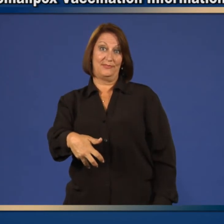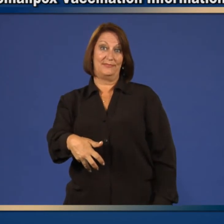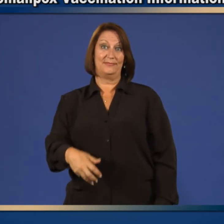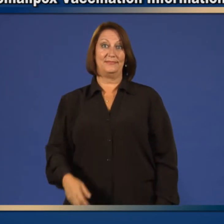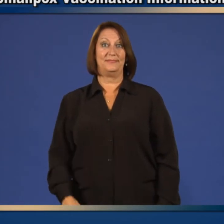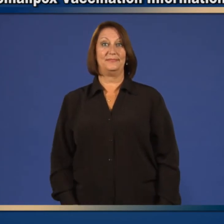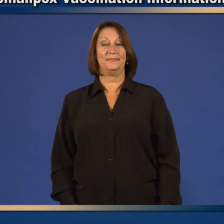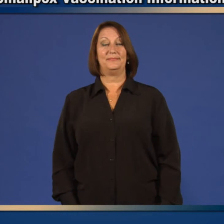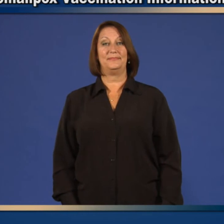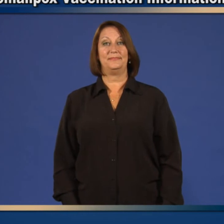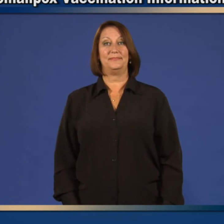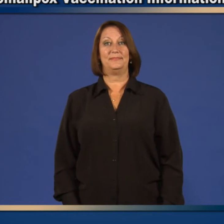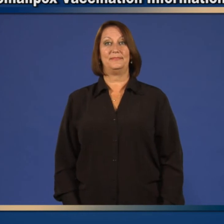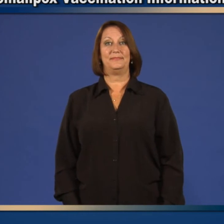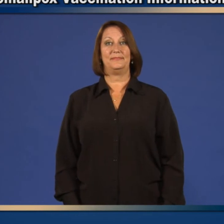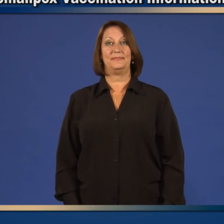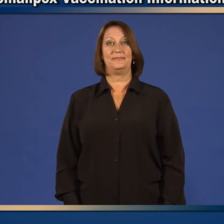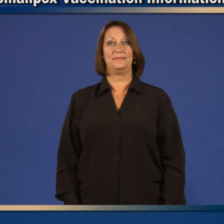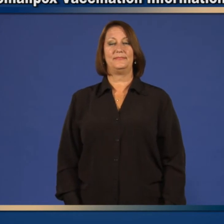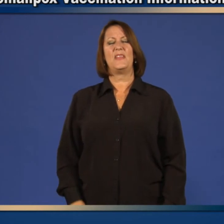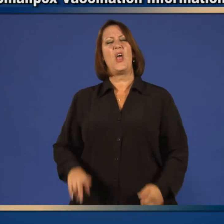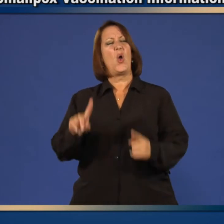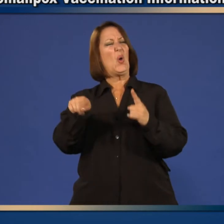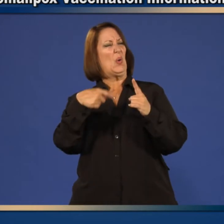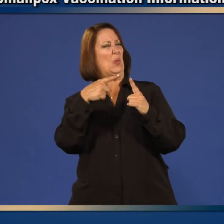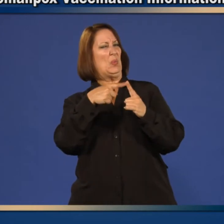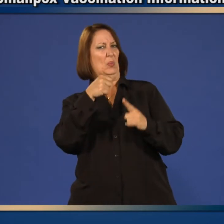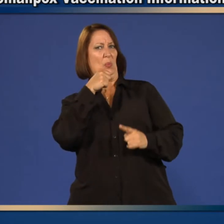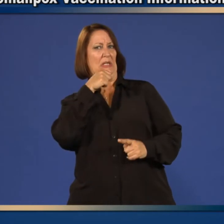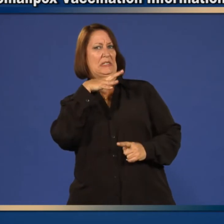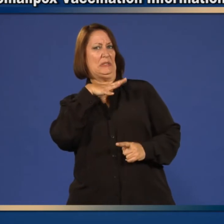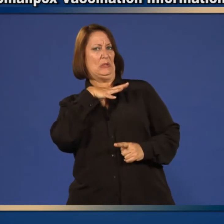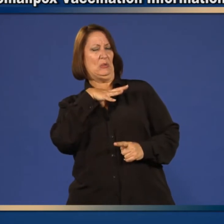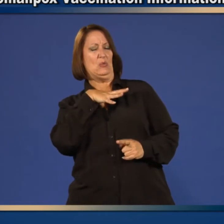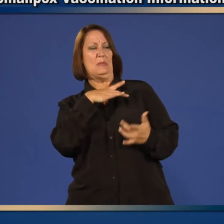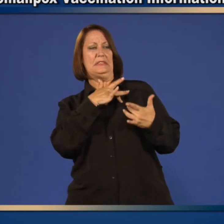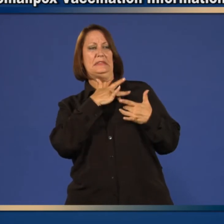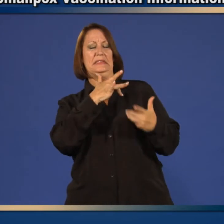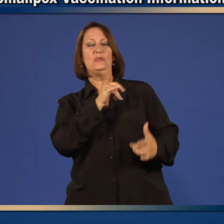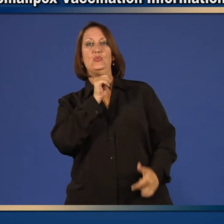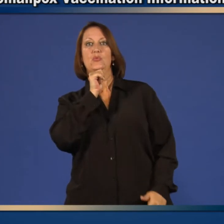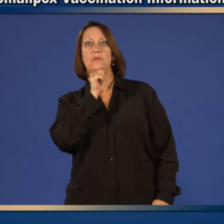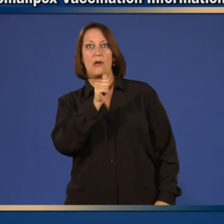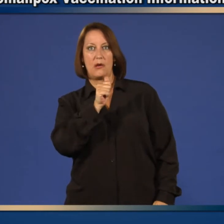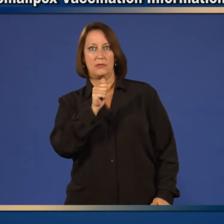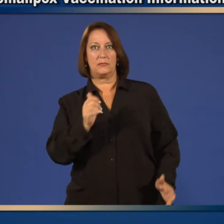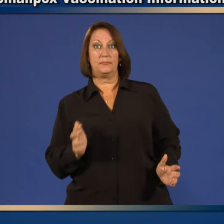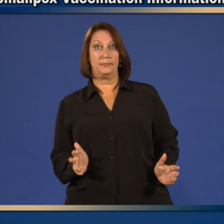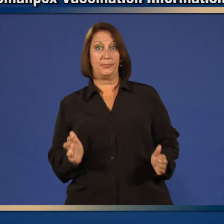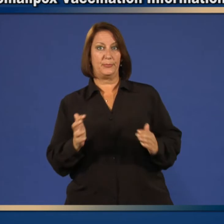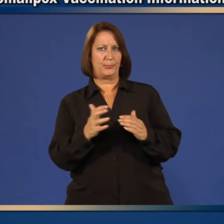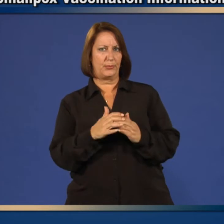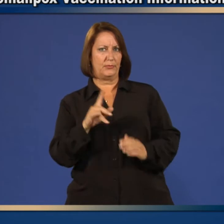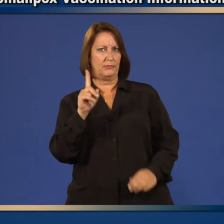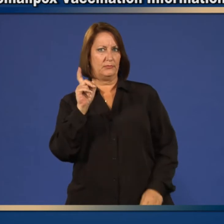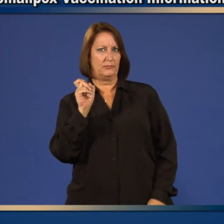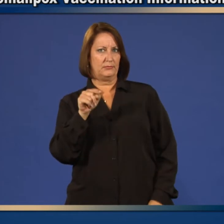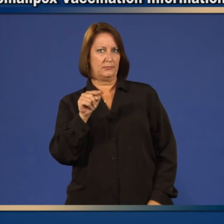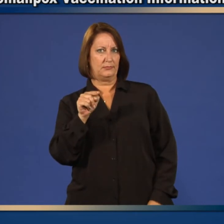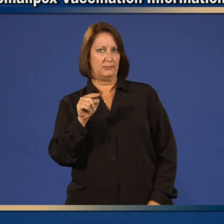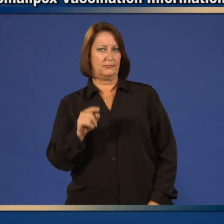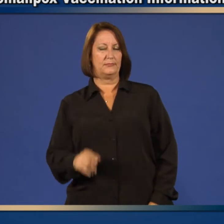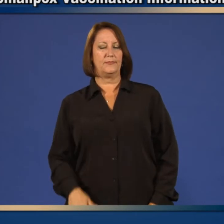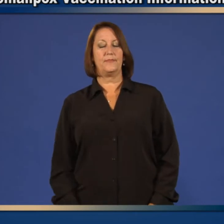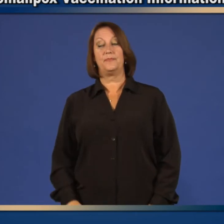able to detect a pregnancy. At what time of the month is a woman least likely to be pregnant?